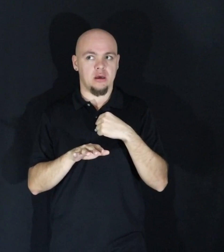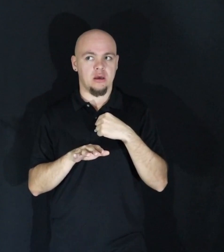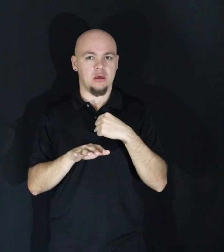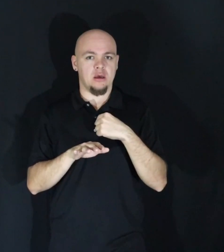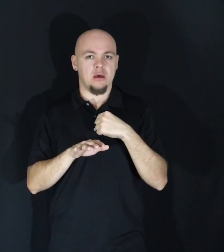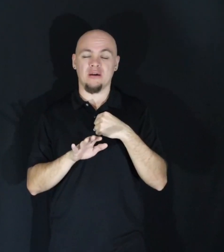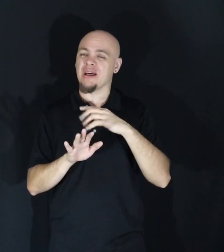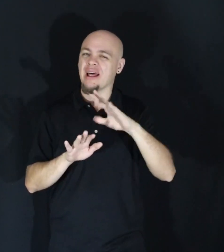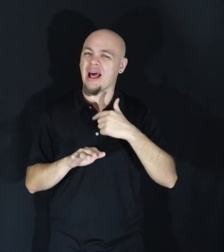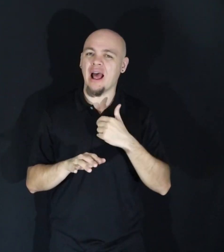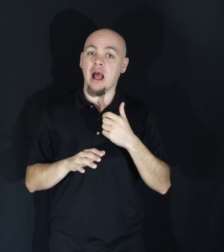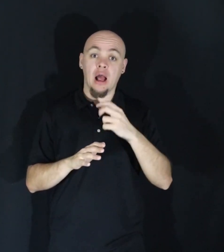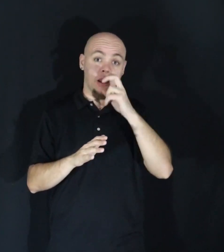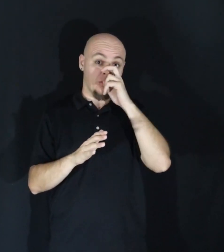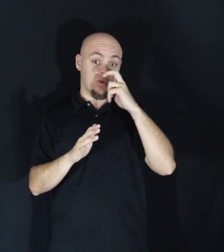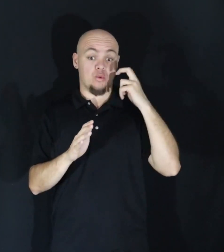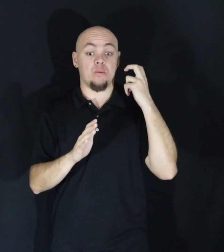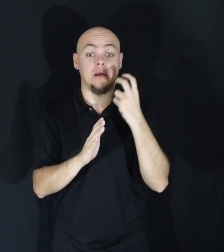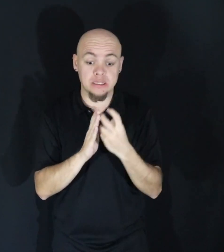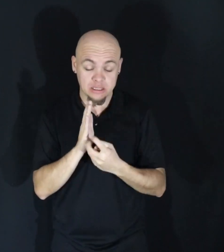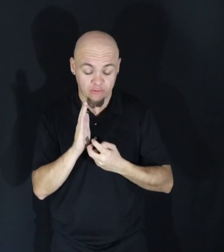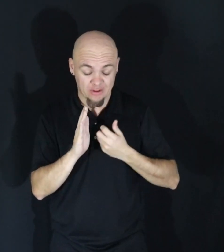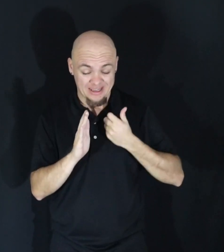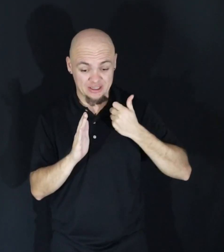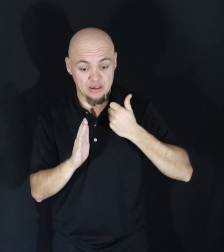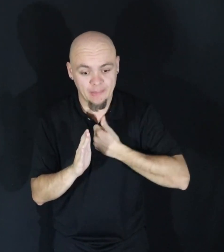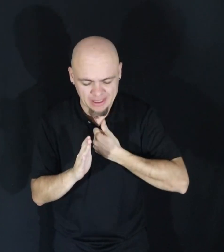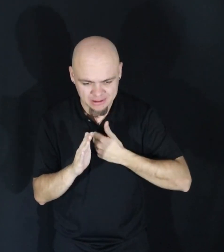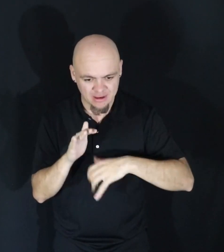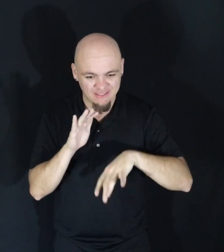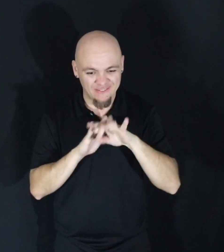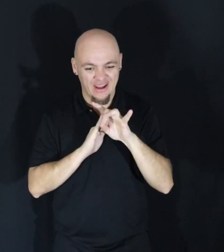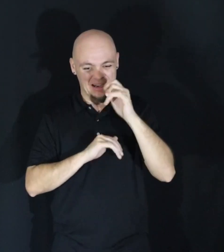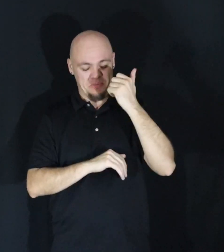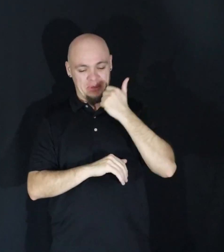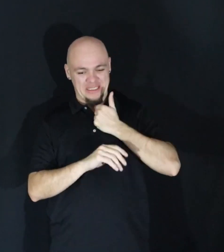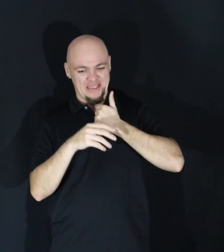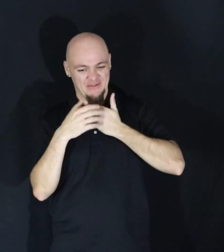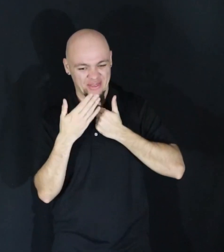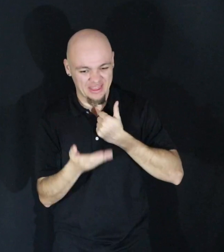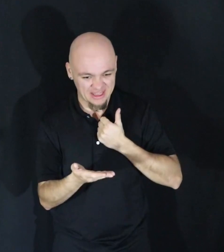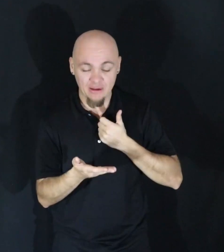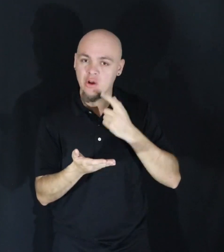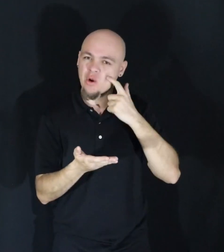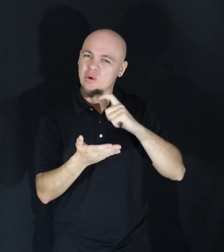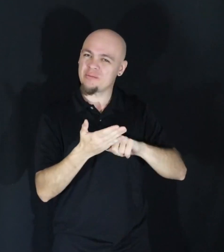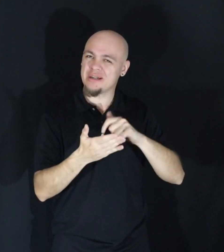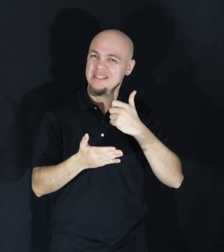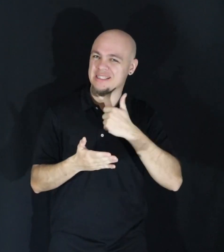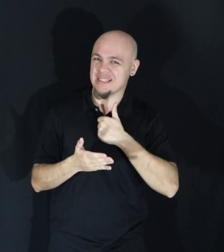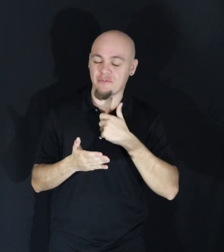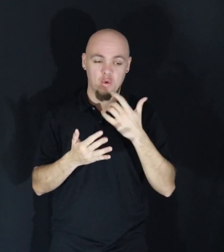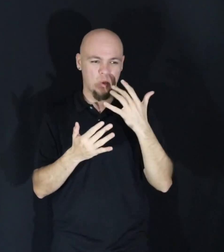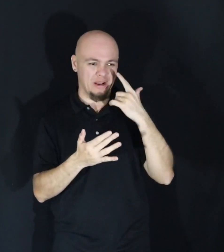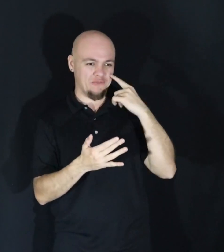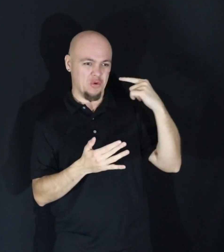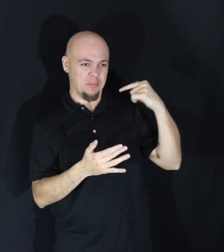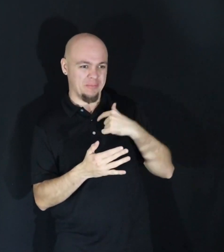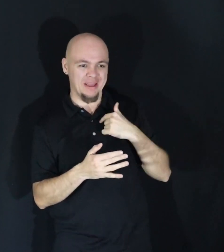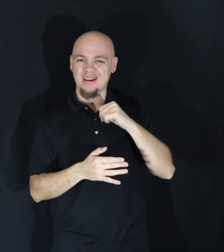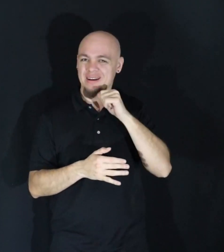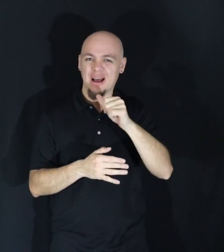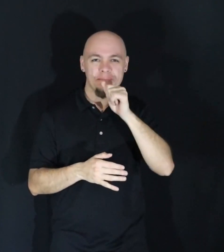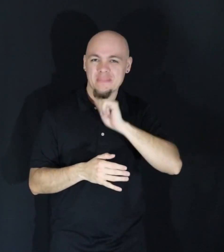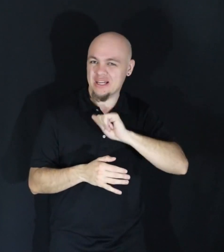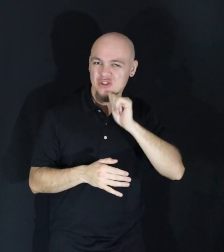ha. I threw myself into myself to find myself, and I found myself awaiting me, impatiently